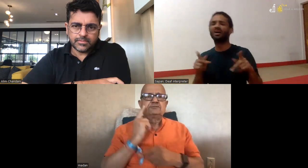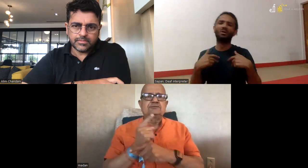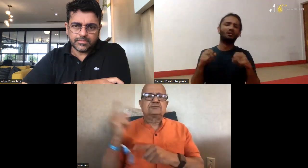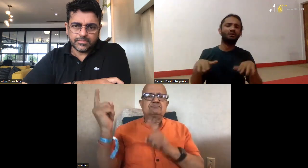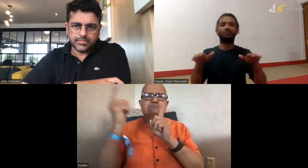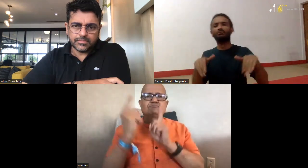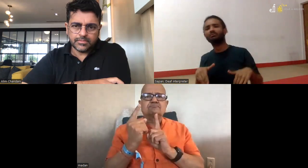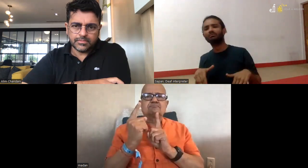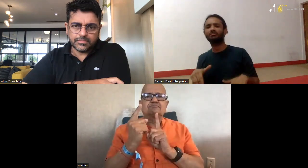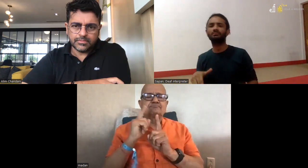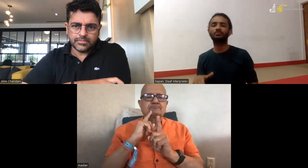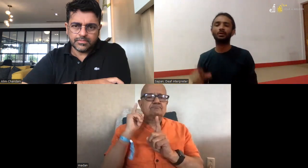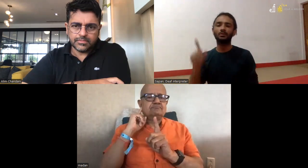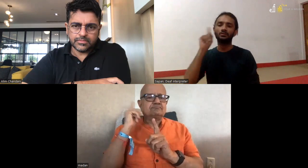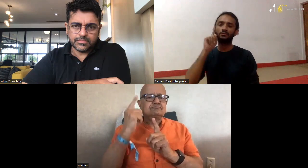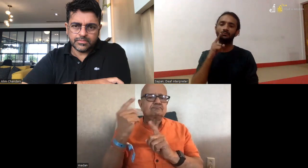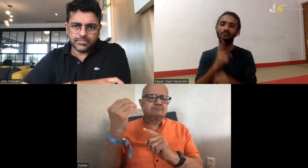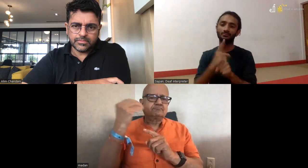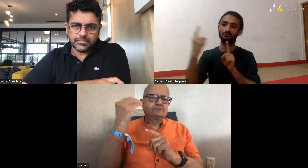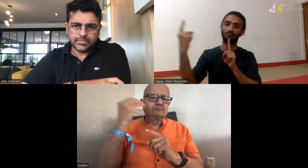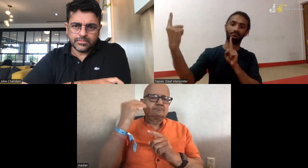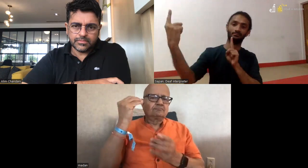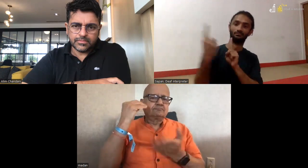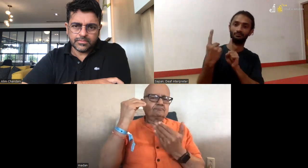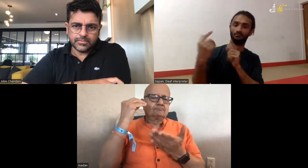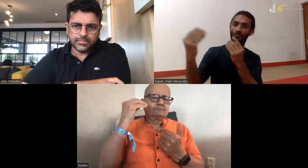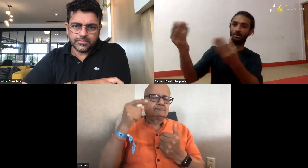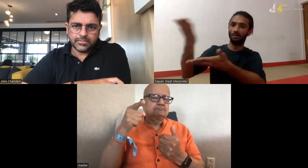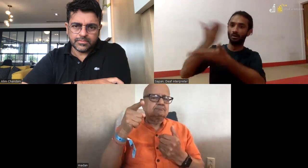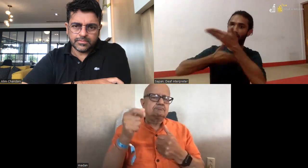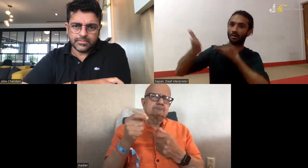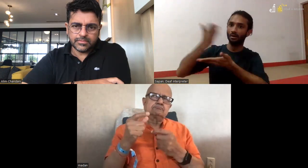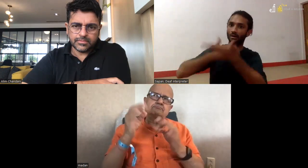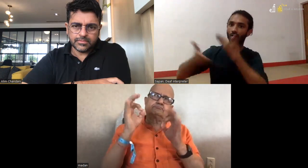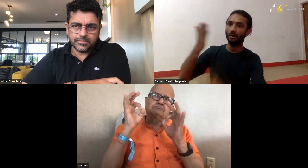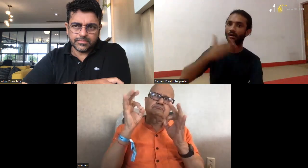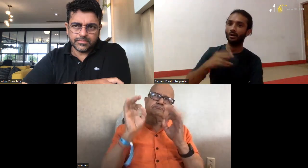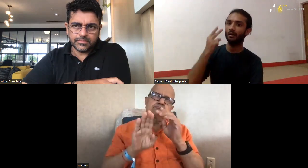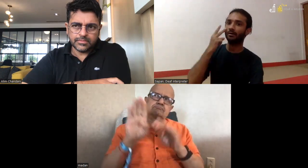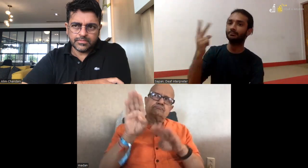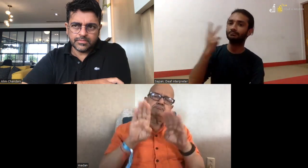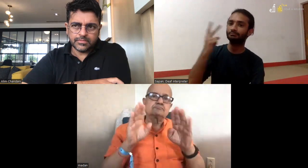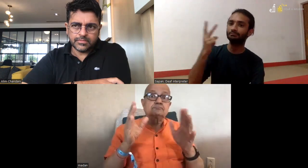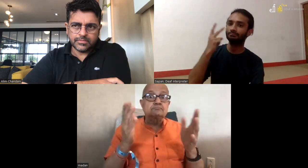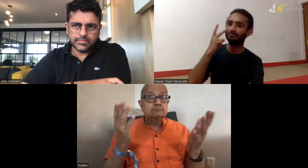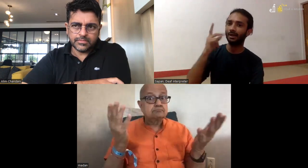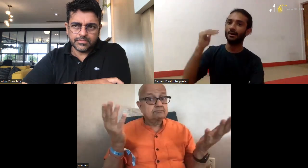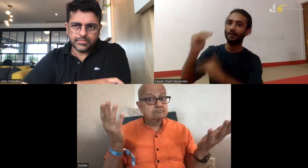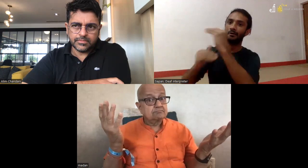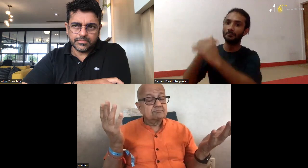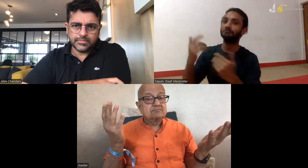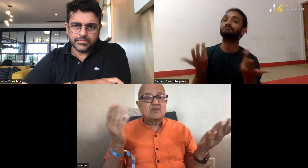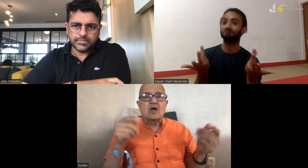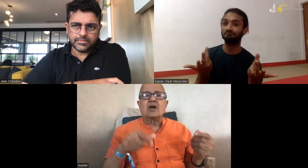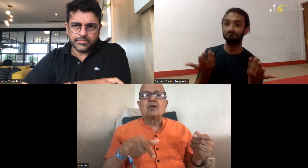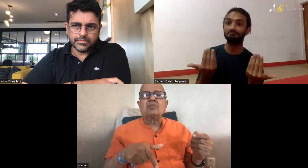And now, all these hearing teachers, we are seeing that deaf kids are not able to really understand, and they feel like a failure